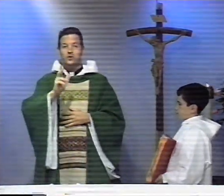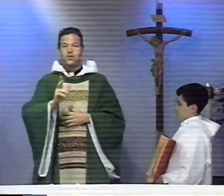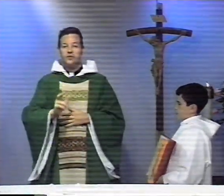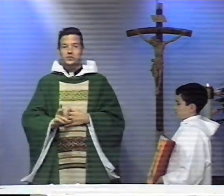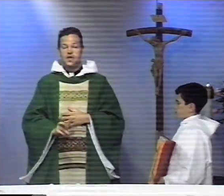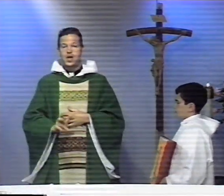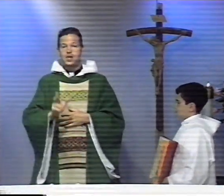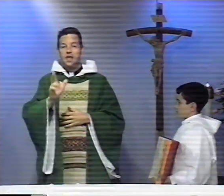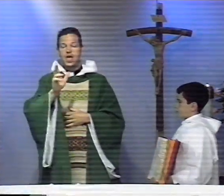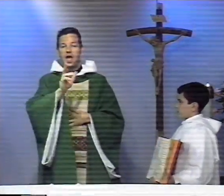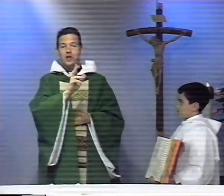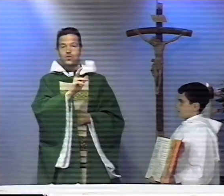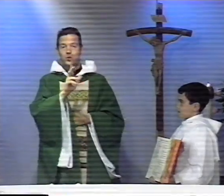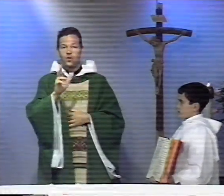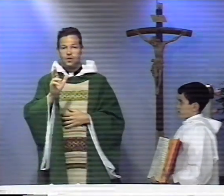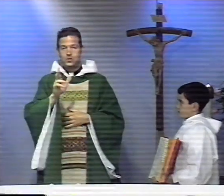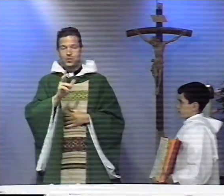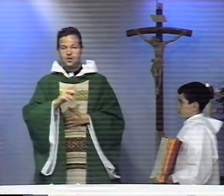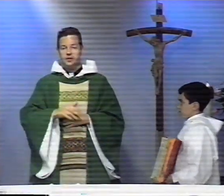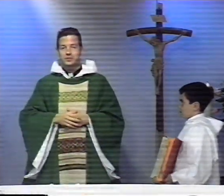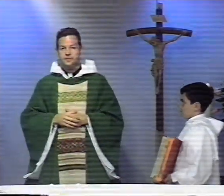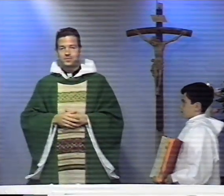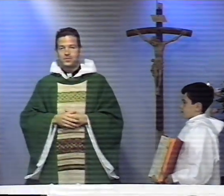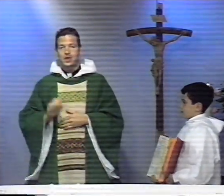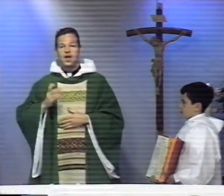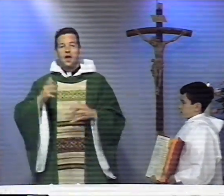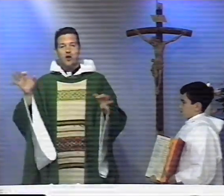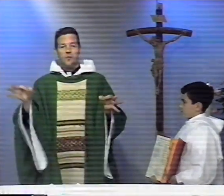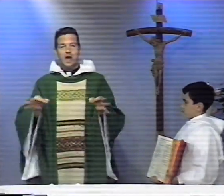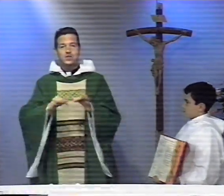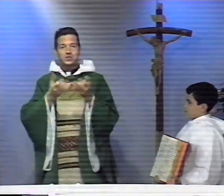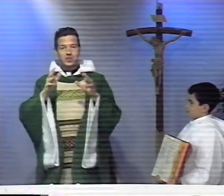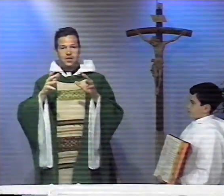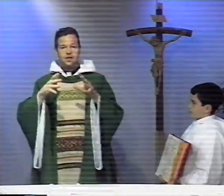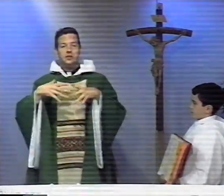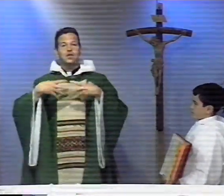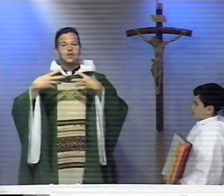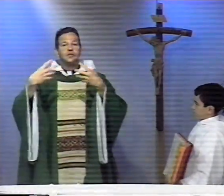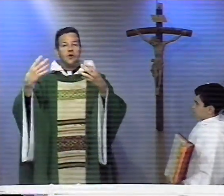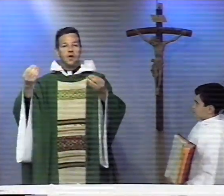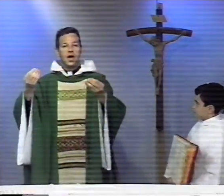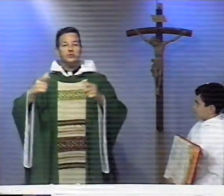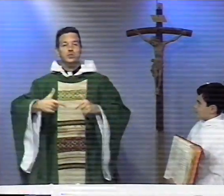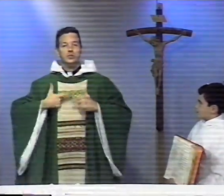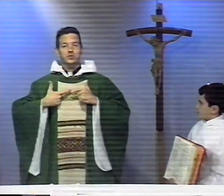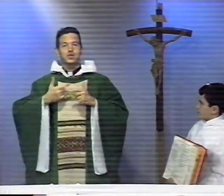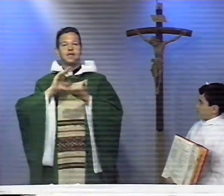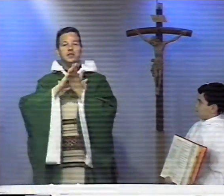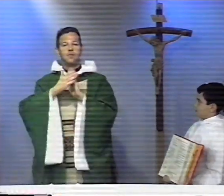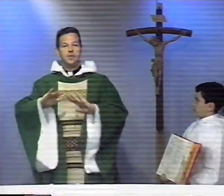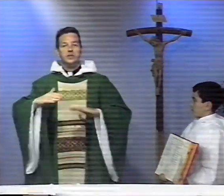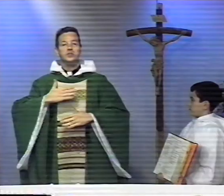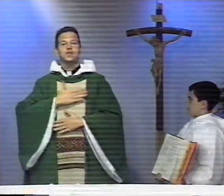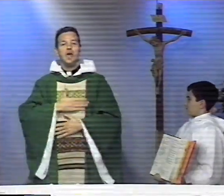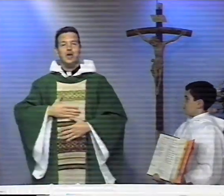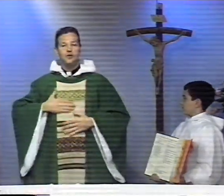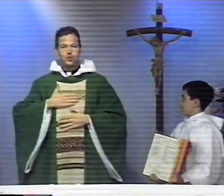the Son, and the Holy Spirit. Amen. Our Mass is ended. Let us go now to live it in peace and in